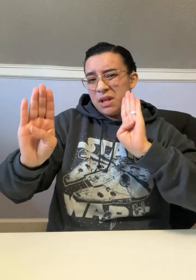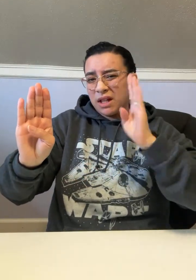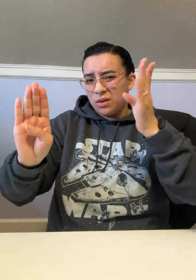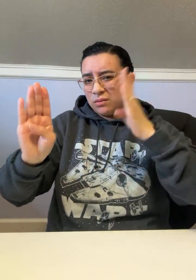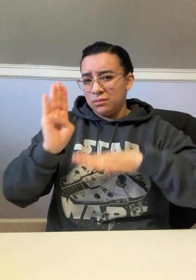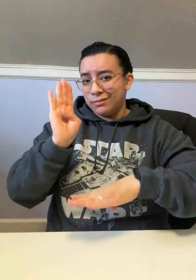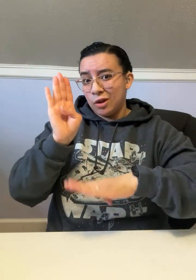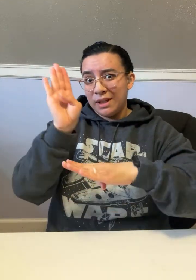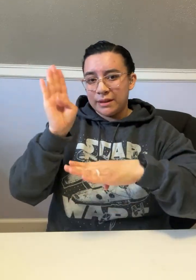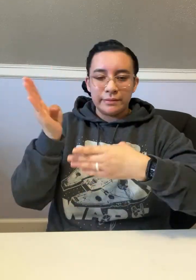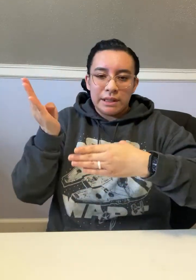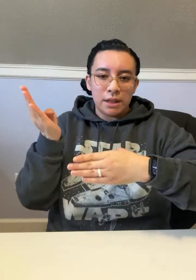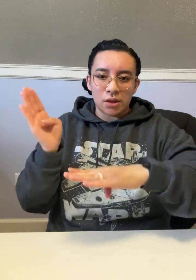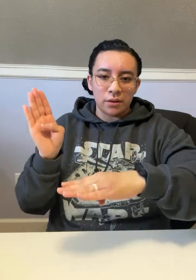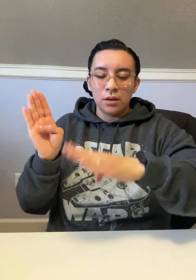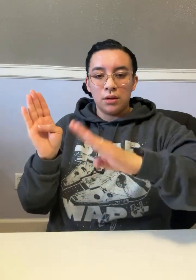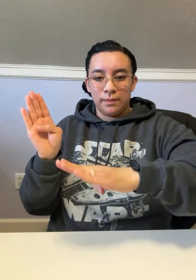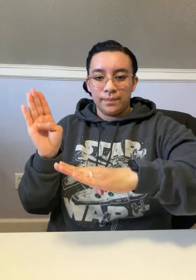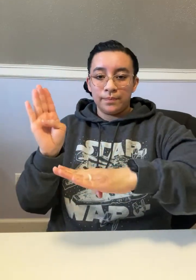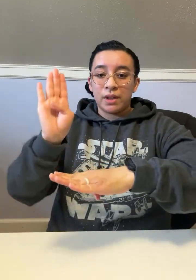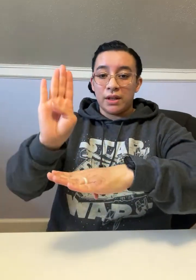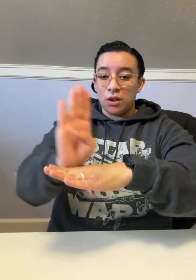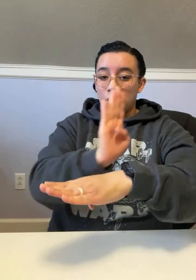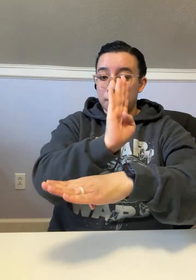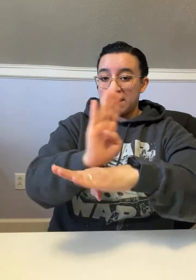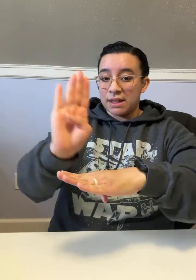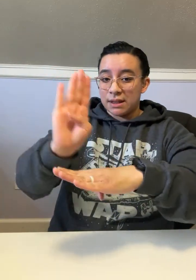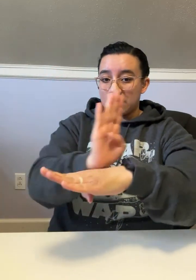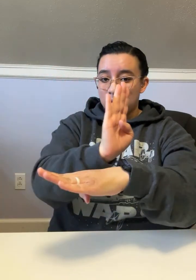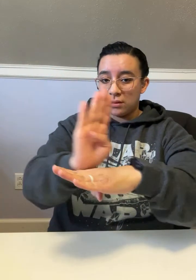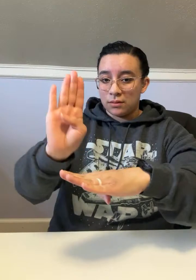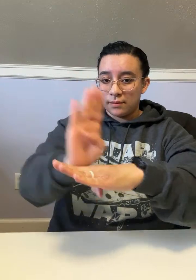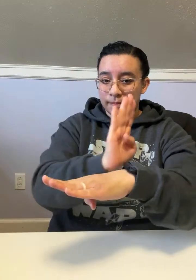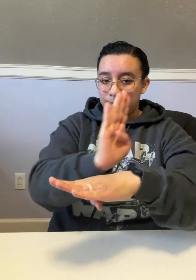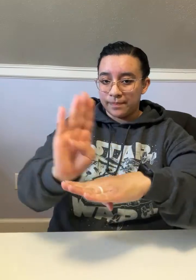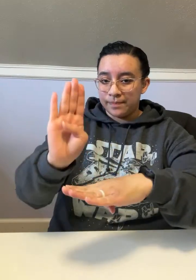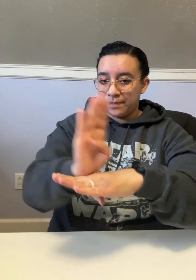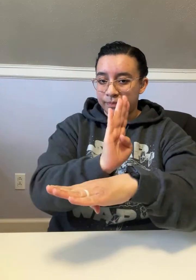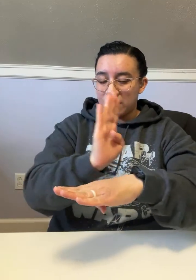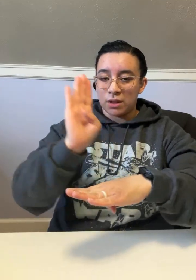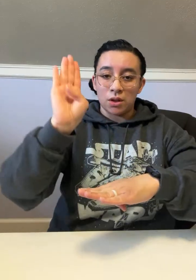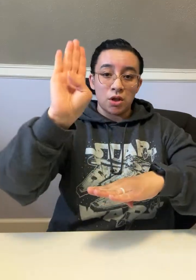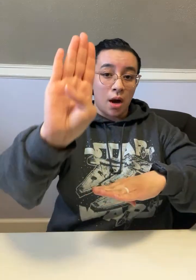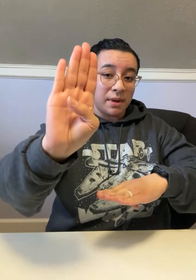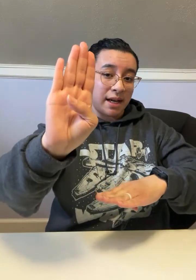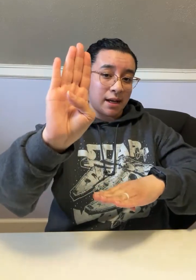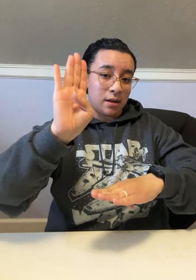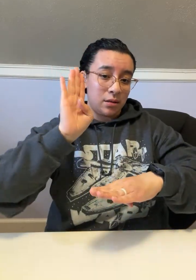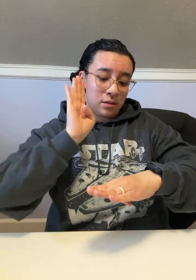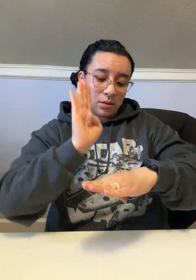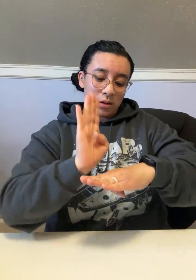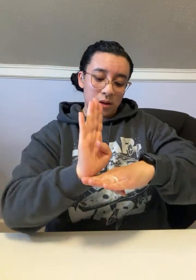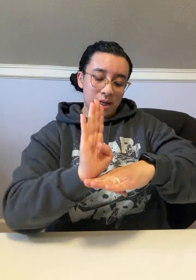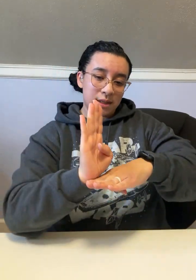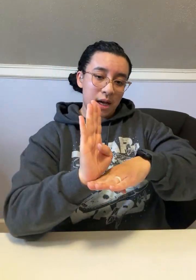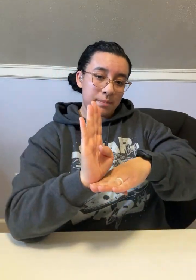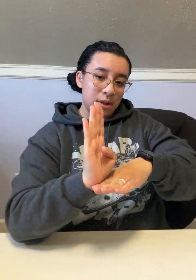I do 2 B's. It's easier. And you do business. So the dominant hand, you kind of tap on the